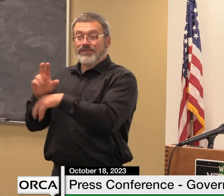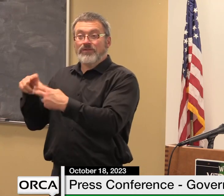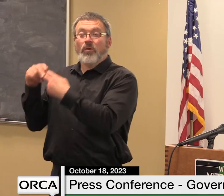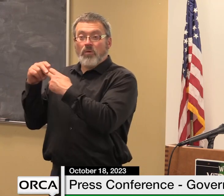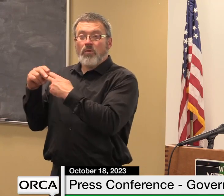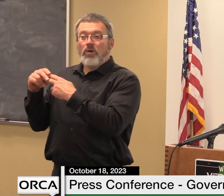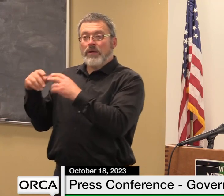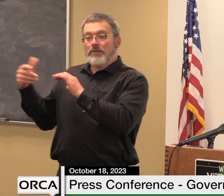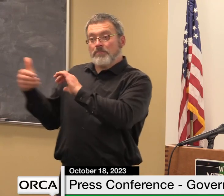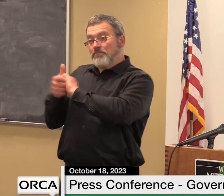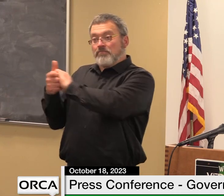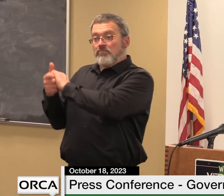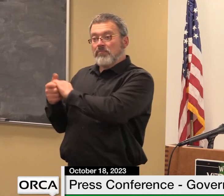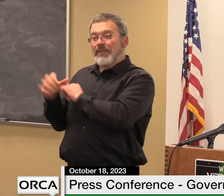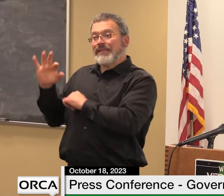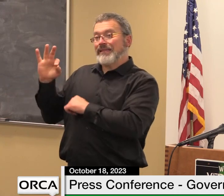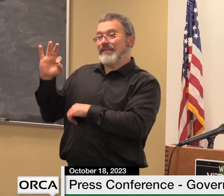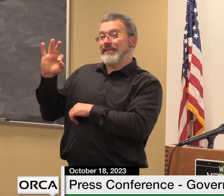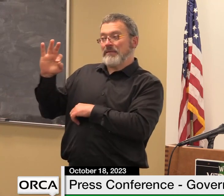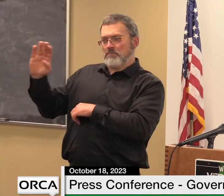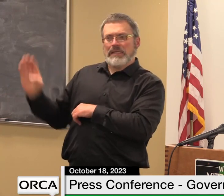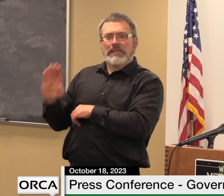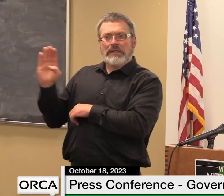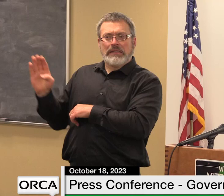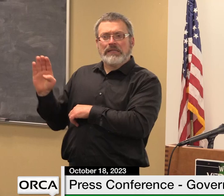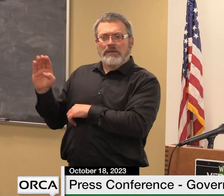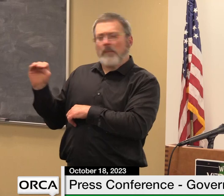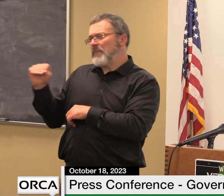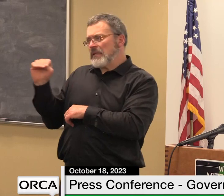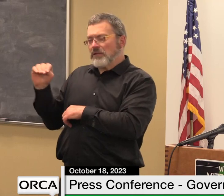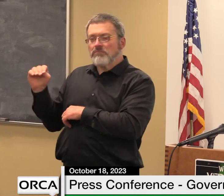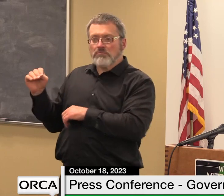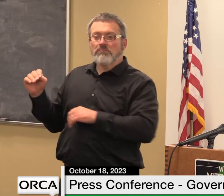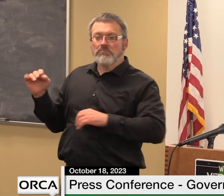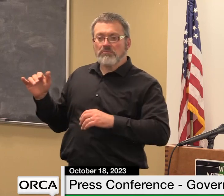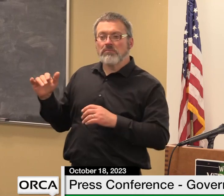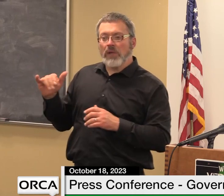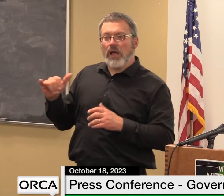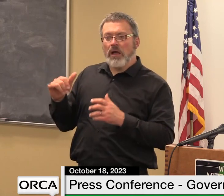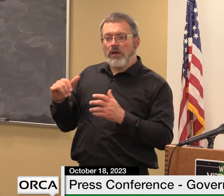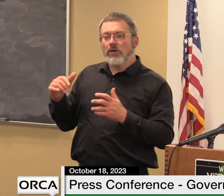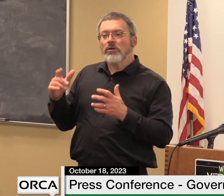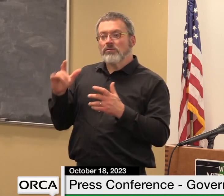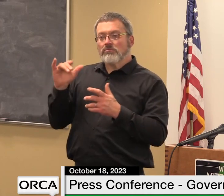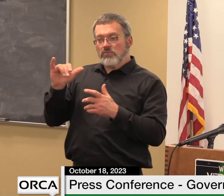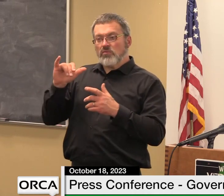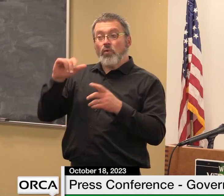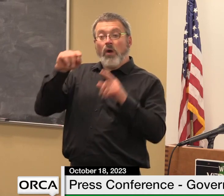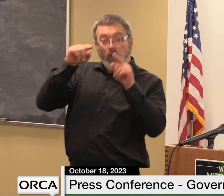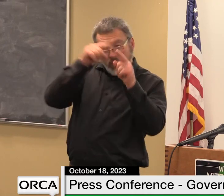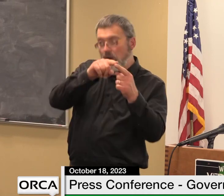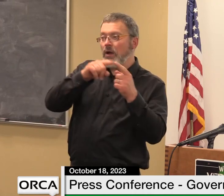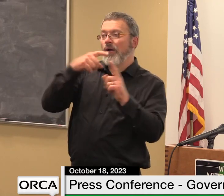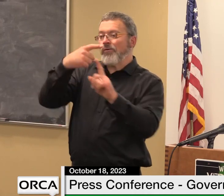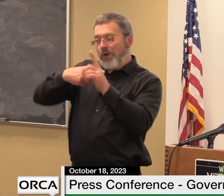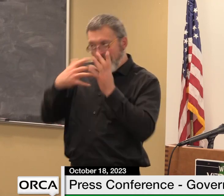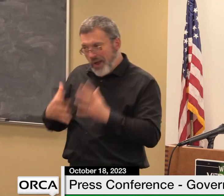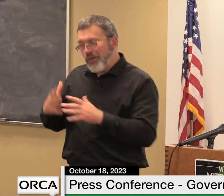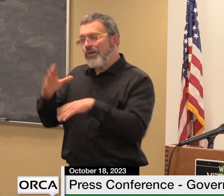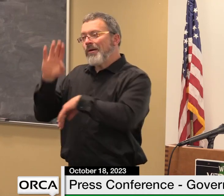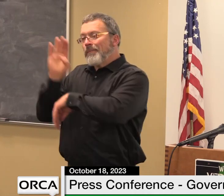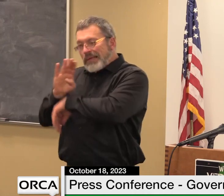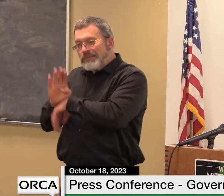for 501 separate loans to homeowners, renters, and businesses. For public assistance, we have